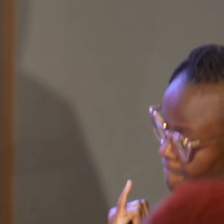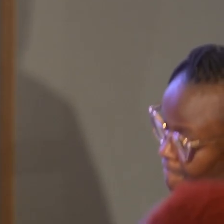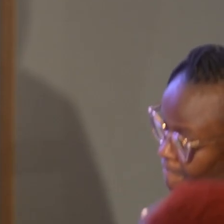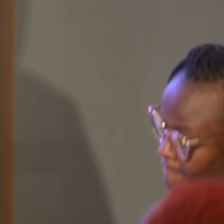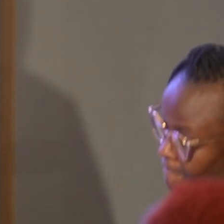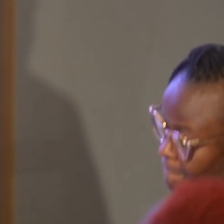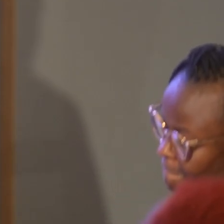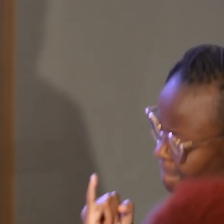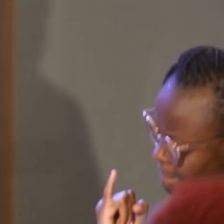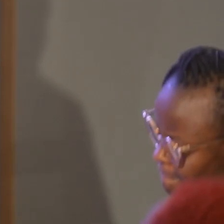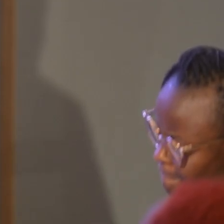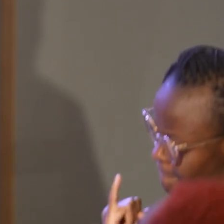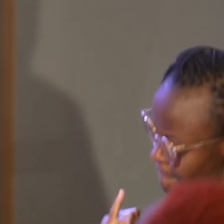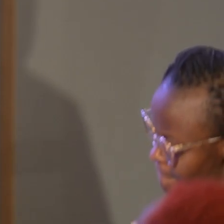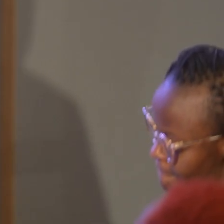the final conclusion,